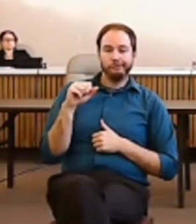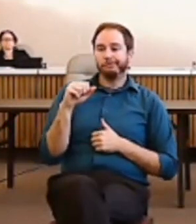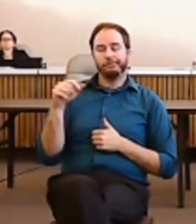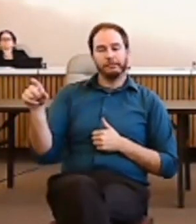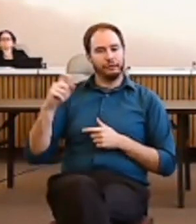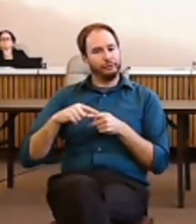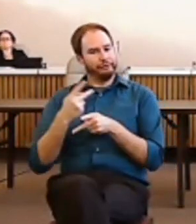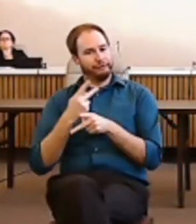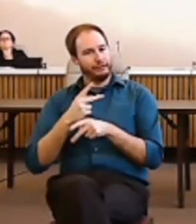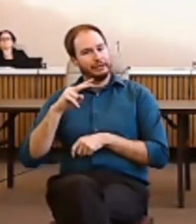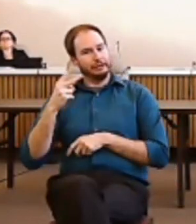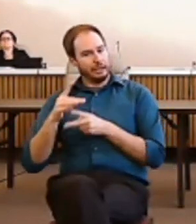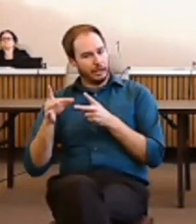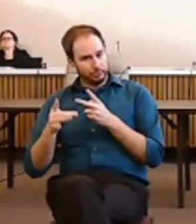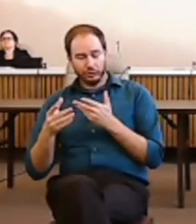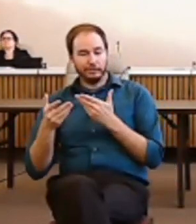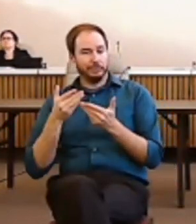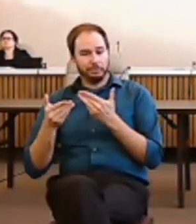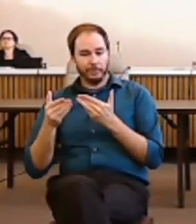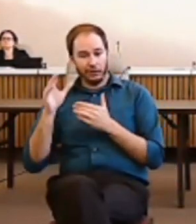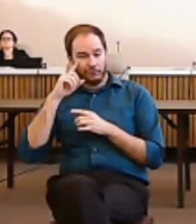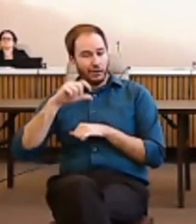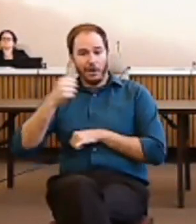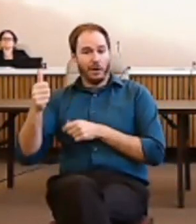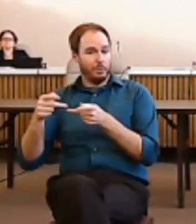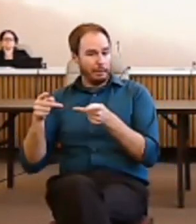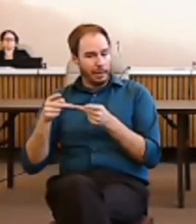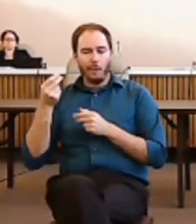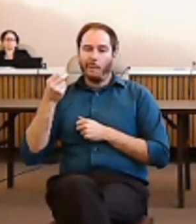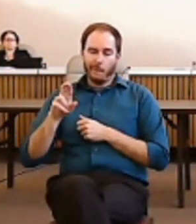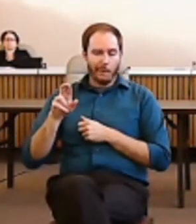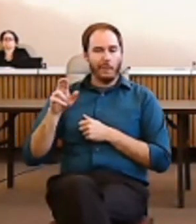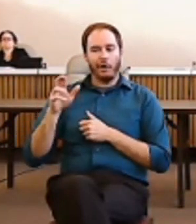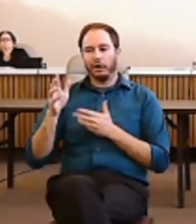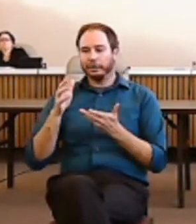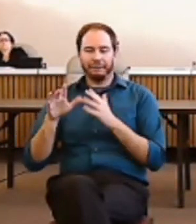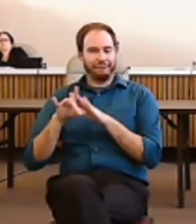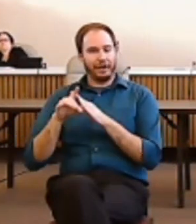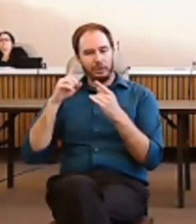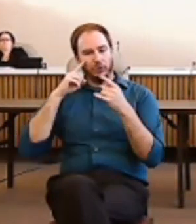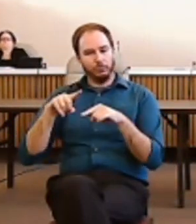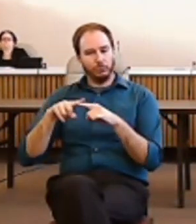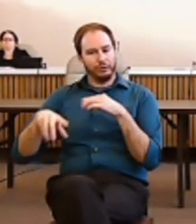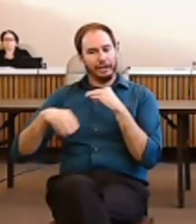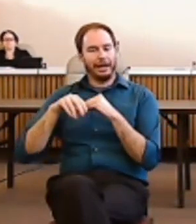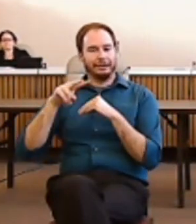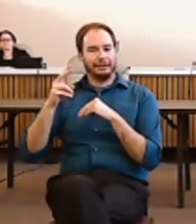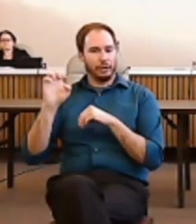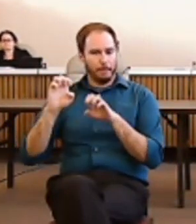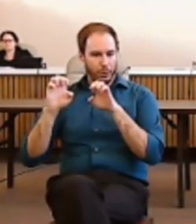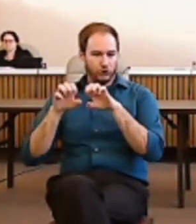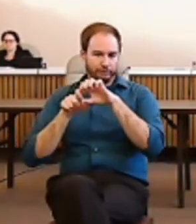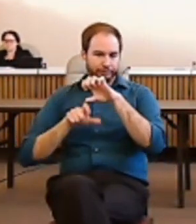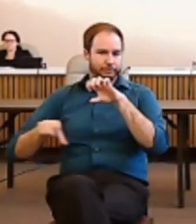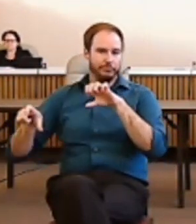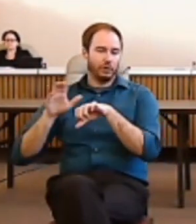out another option, whether that means selecting another site or that means, again, finding a means to get a second emergency exit out.